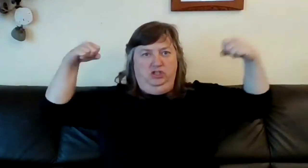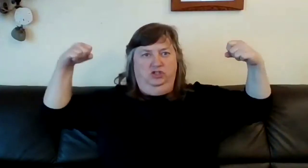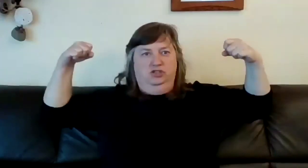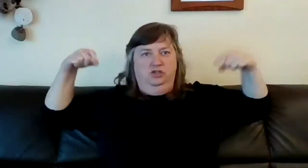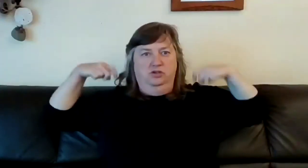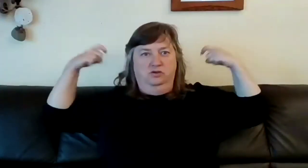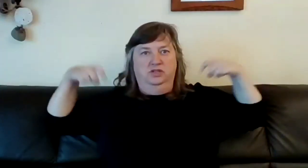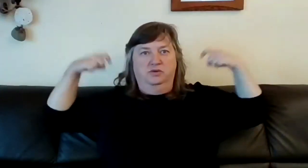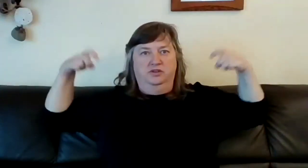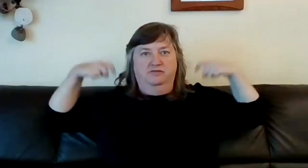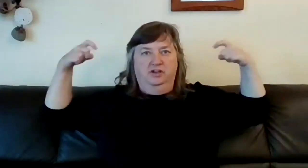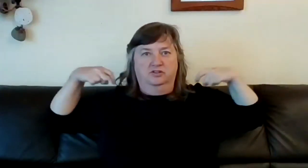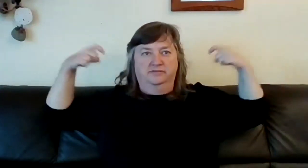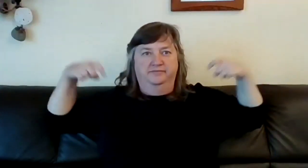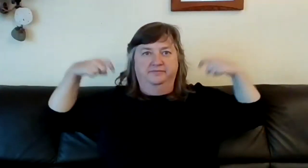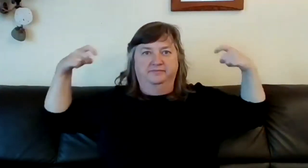exercise only with your fingers.